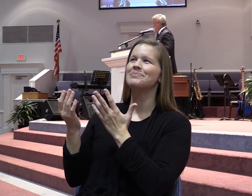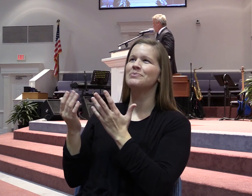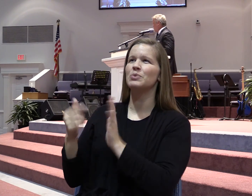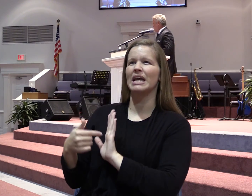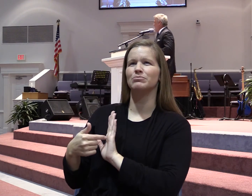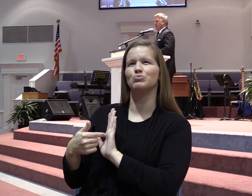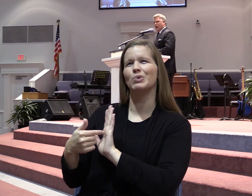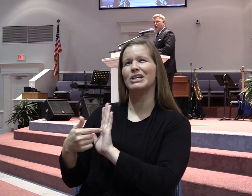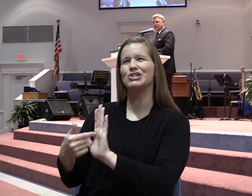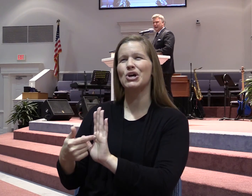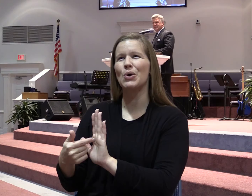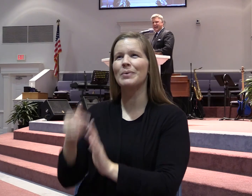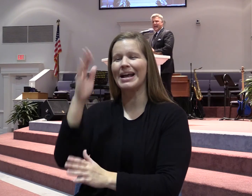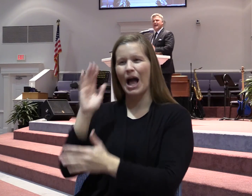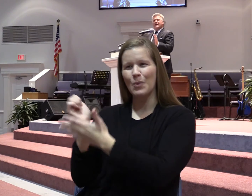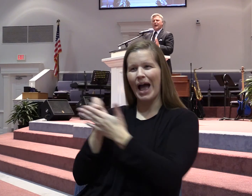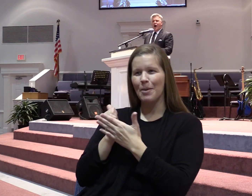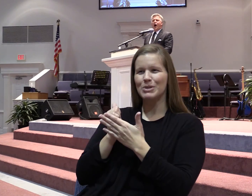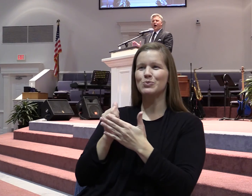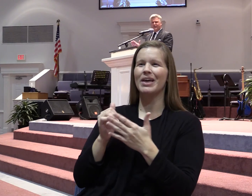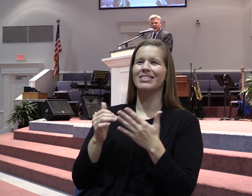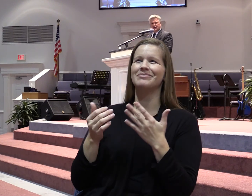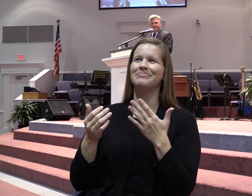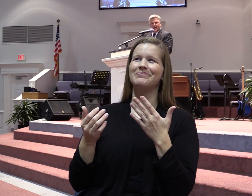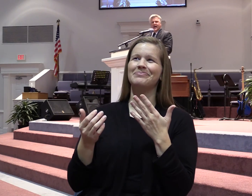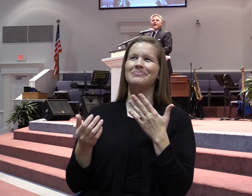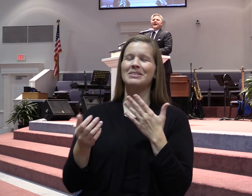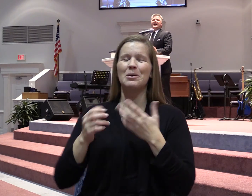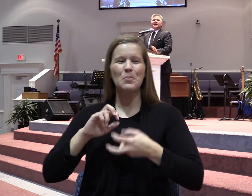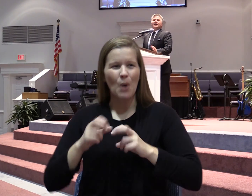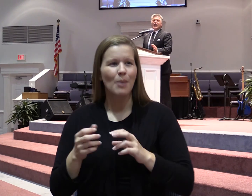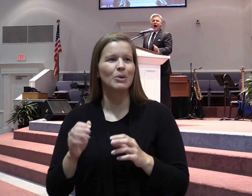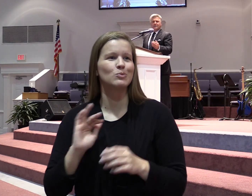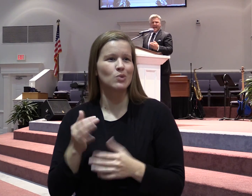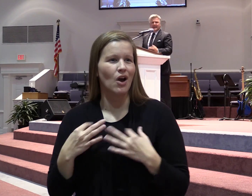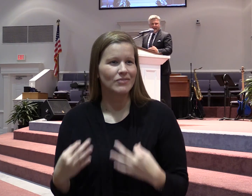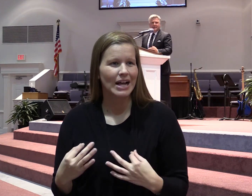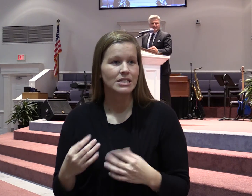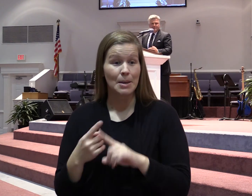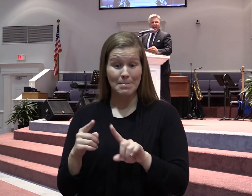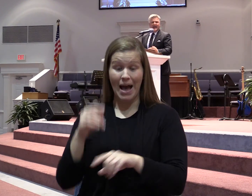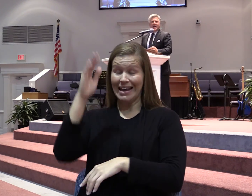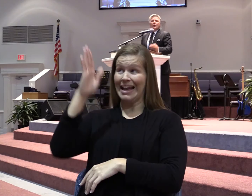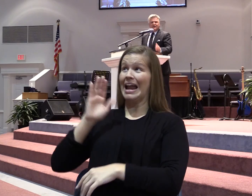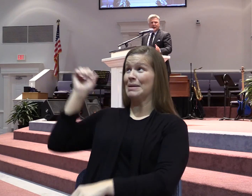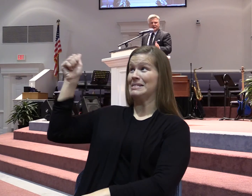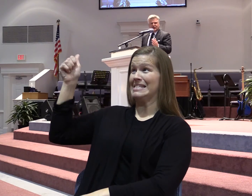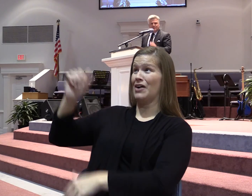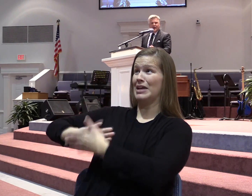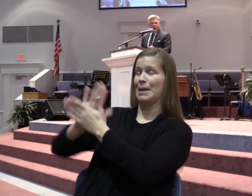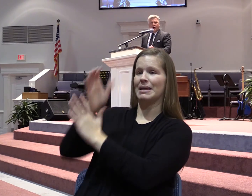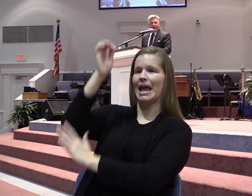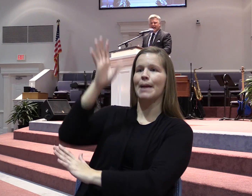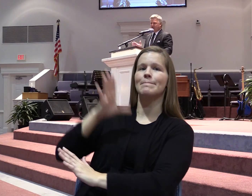our flesh, the curse of sin, the law of entropy. But God made in the image of man reveals